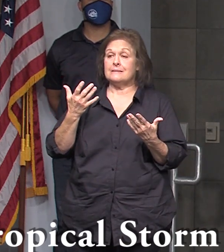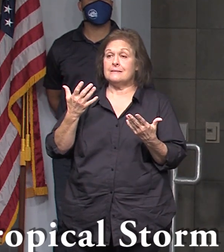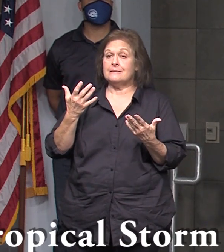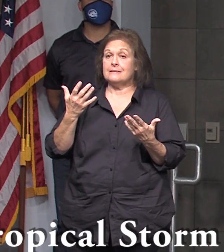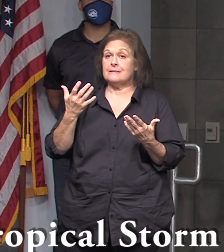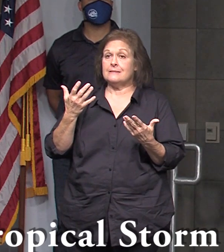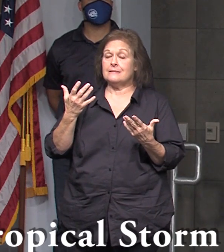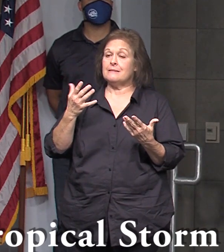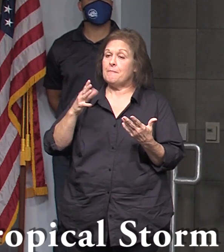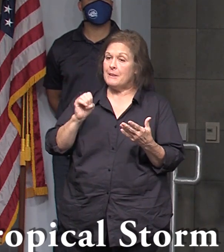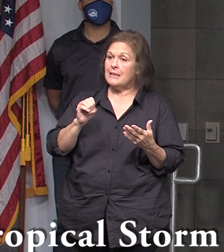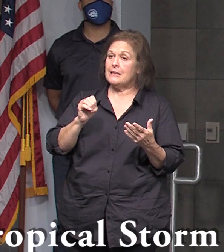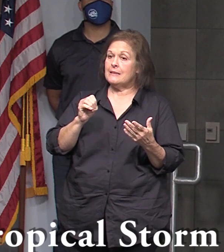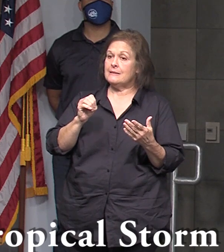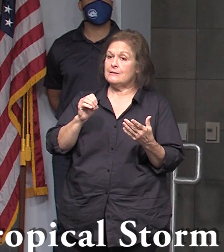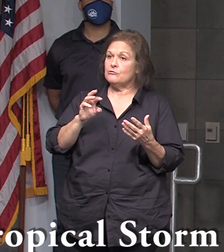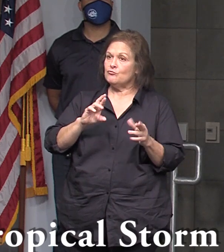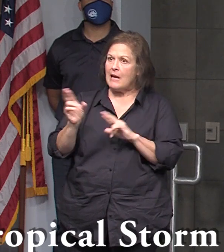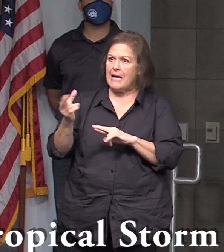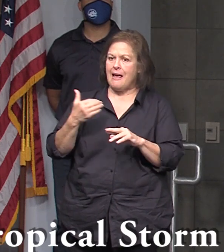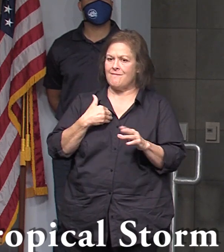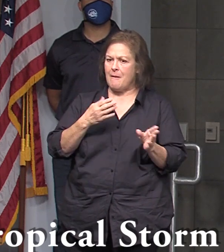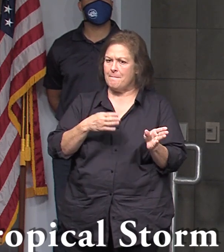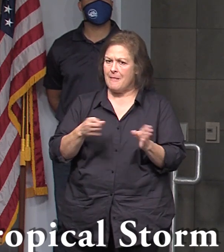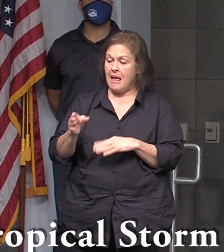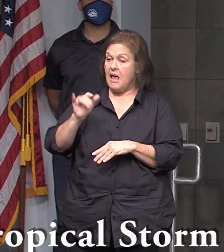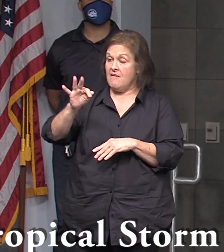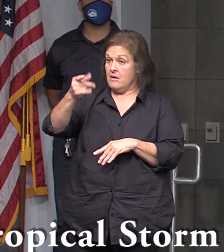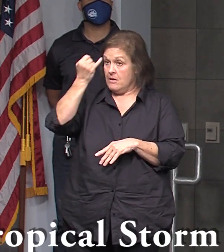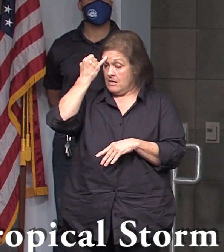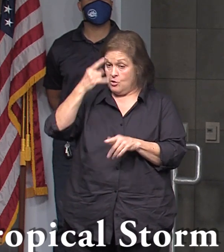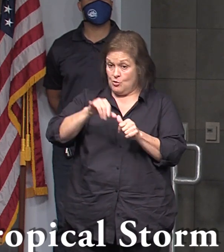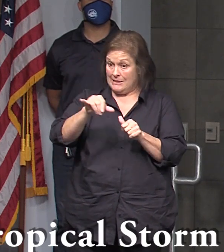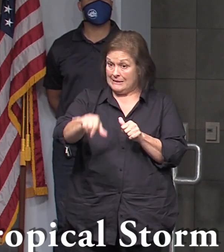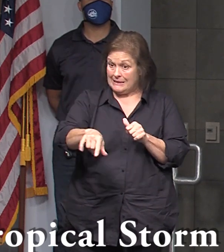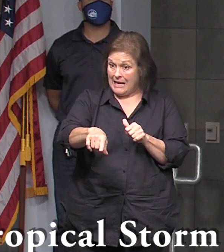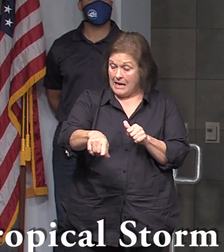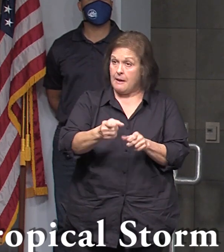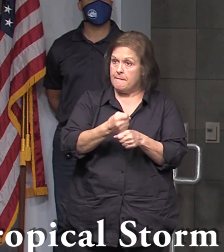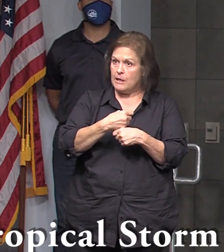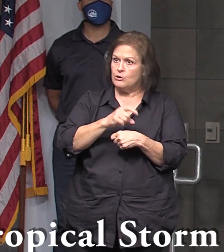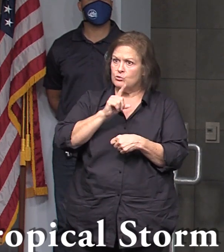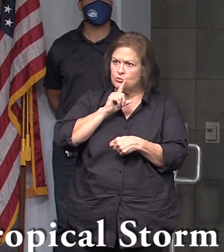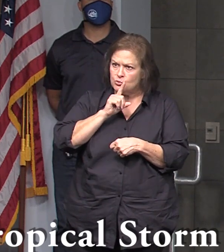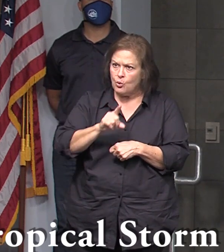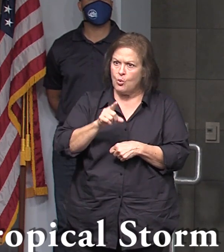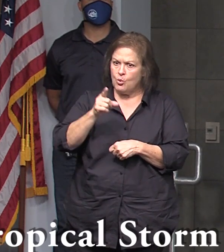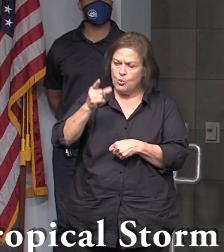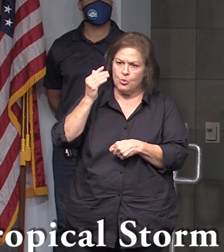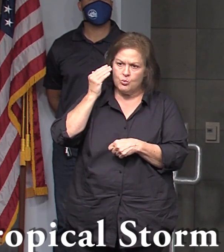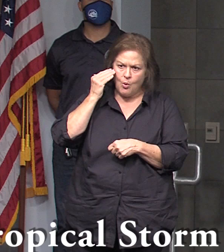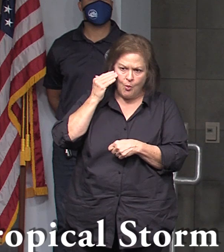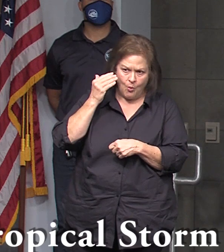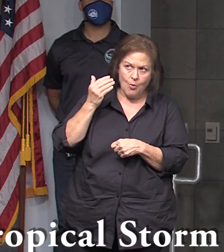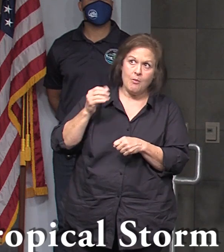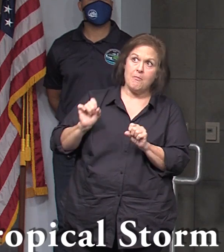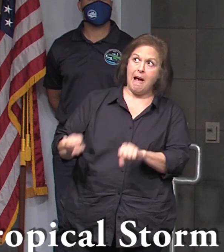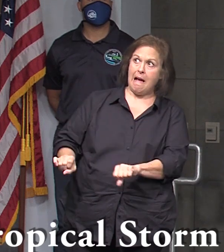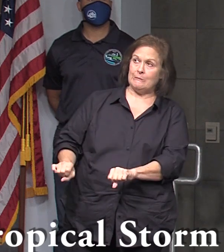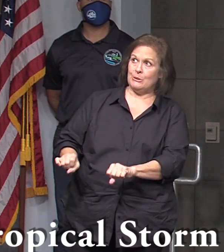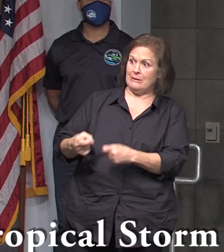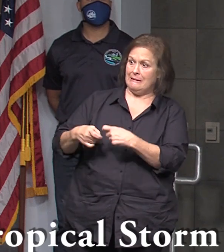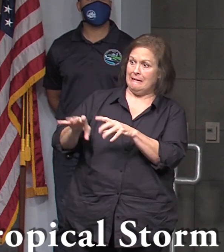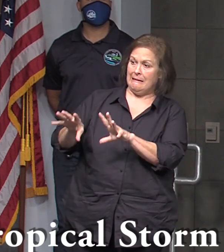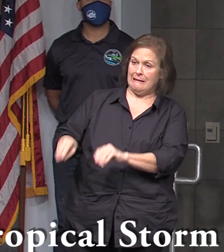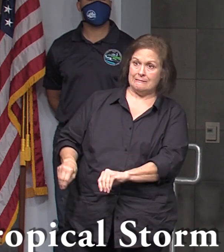speech. Have a plan in place. If you're going to stay, have a very serious consideration that the possibility of an outage is